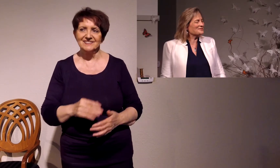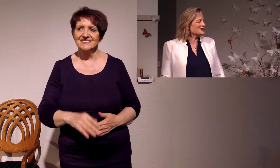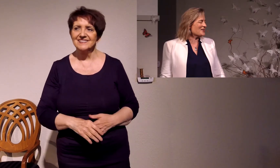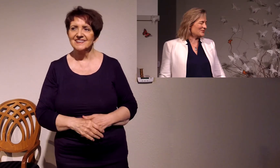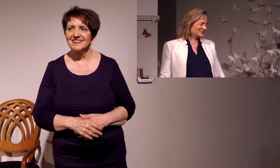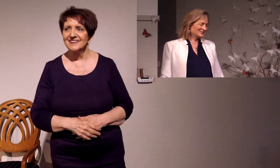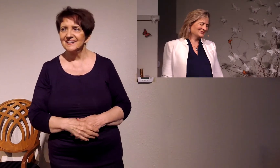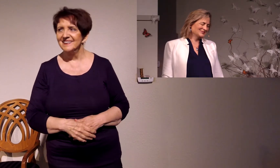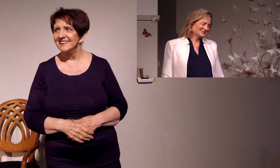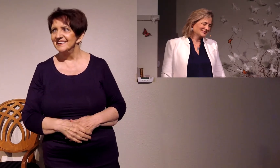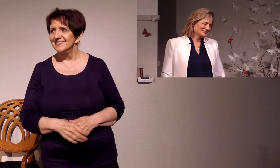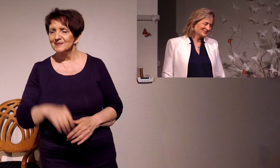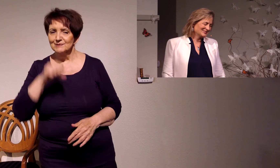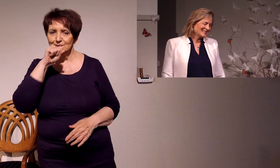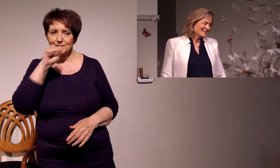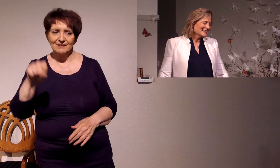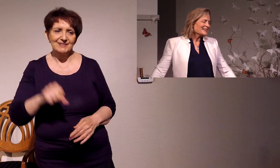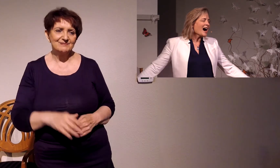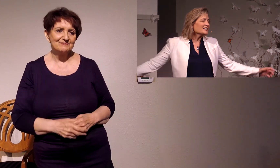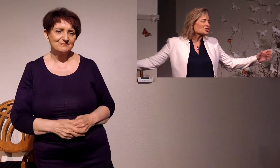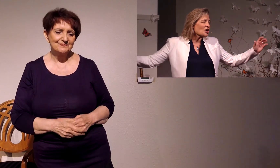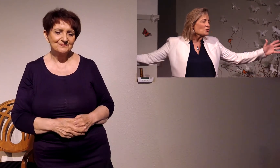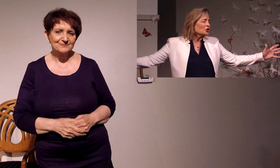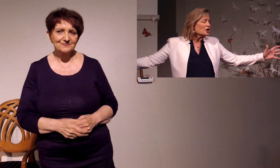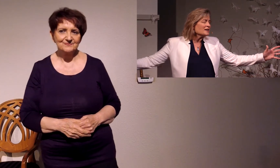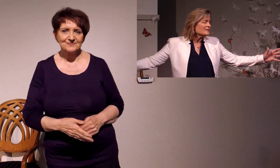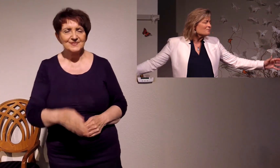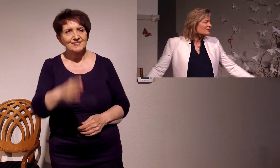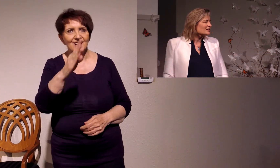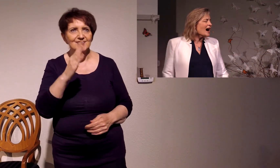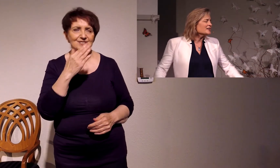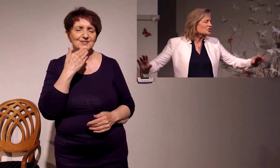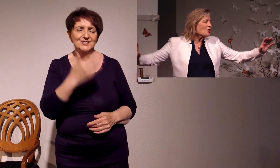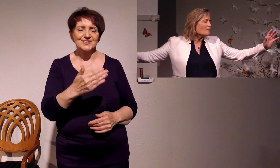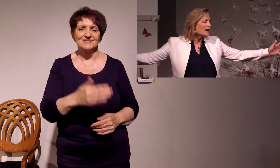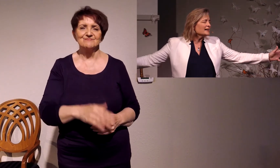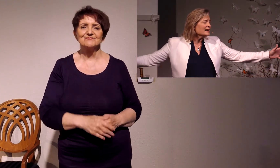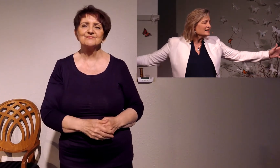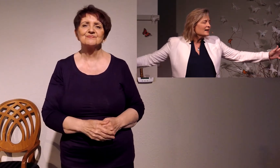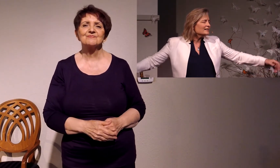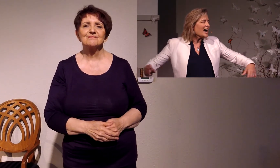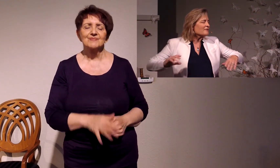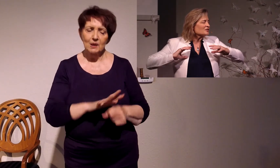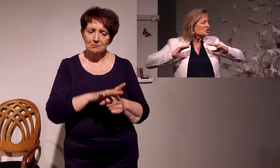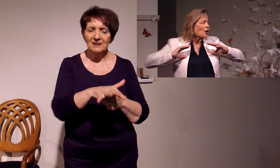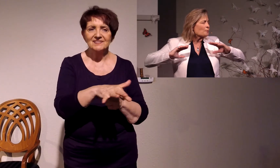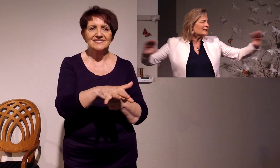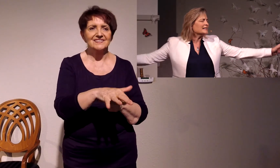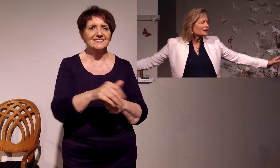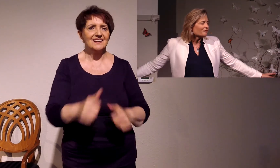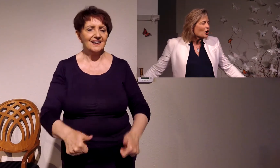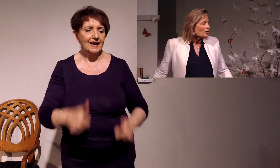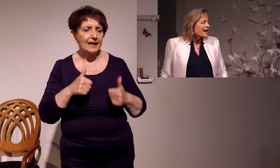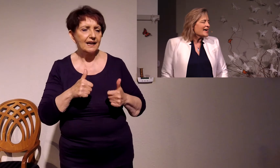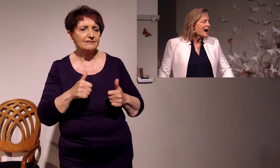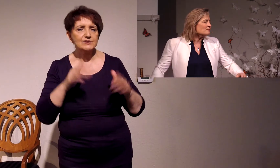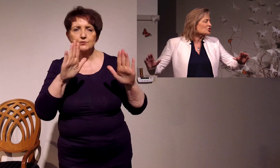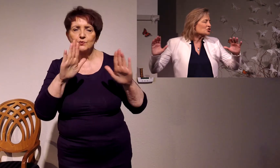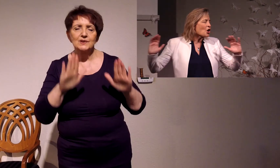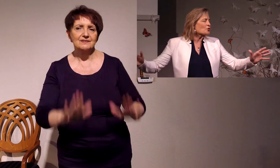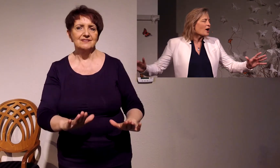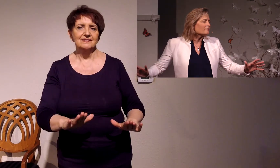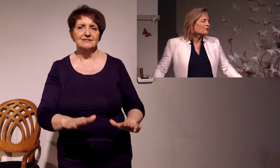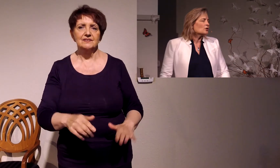I love y'all. God is so good. God is so abundant. Life is so plentiful. And